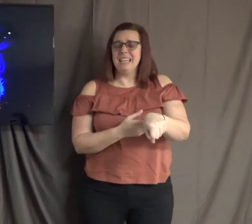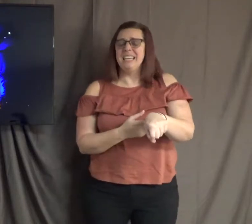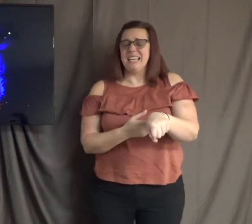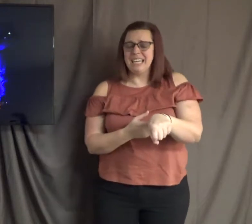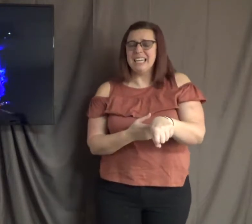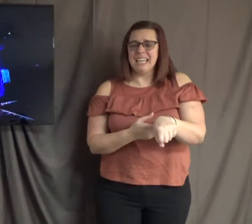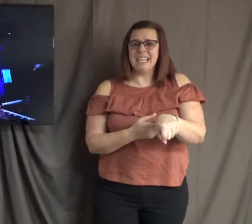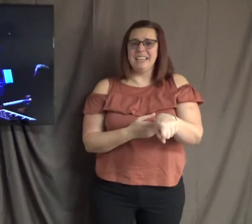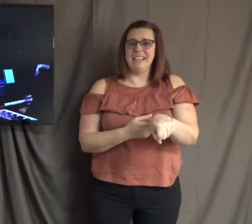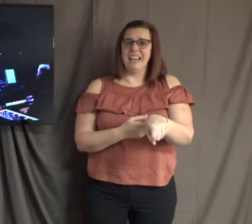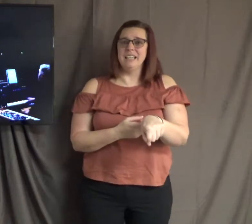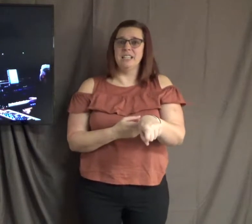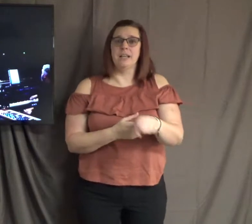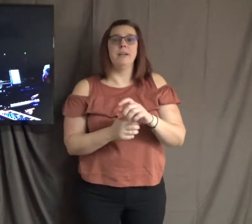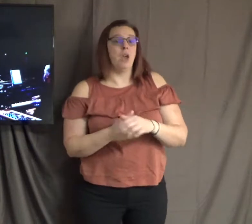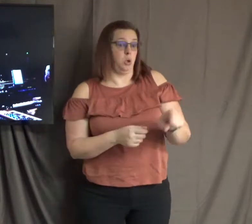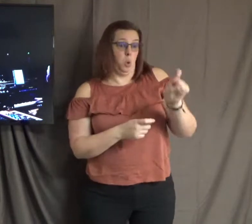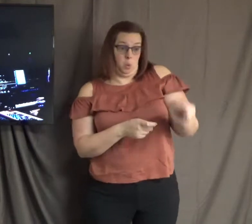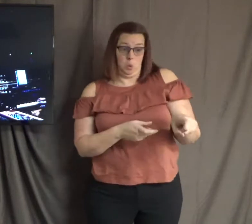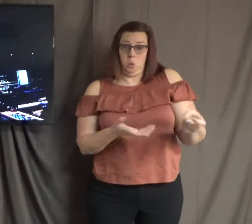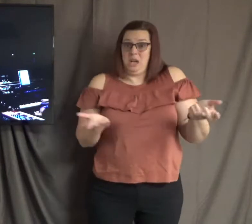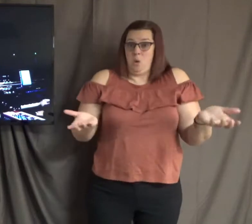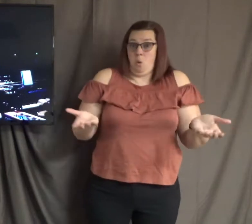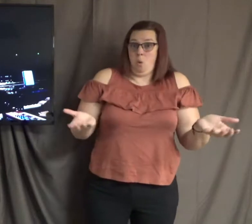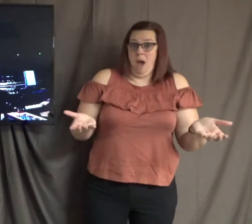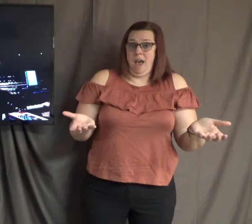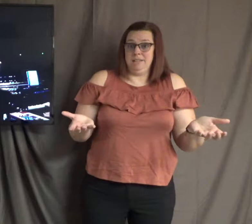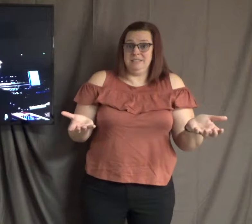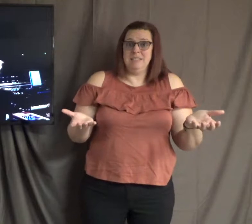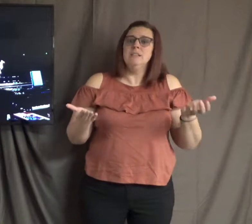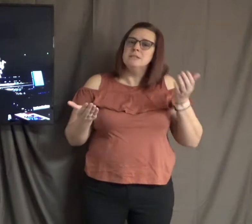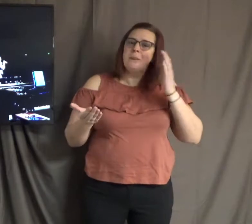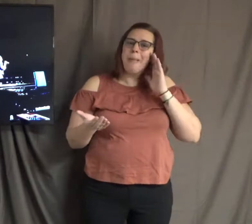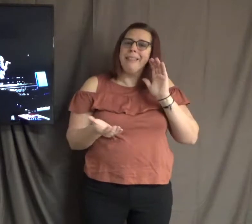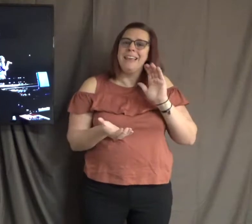need, and you need only to